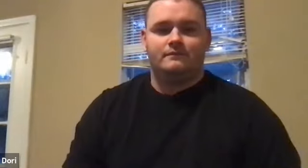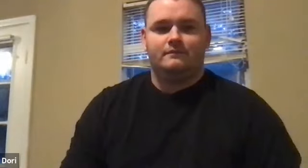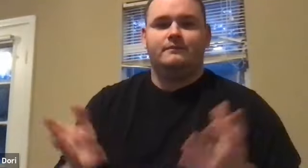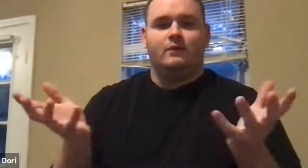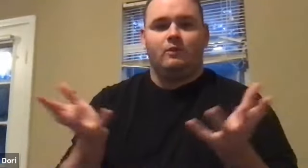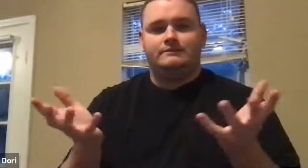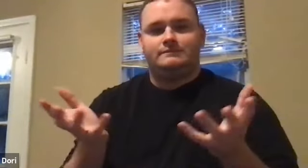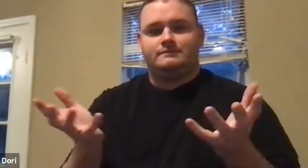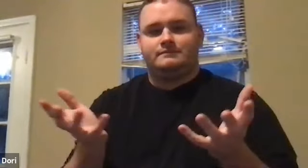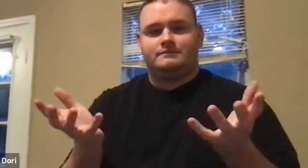What?